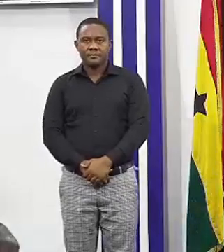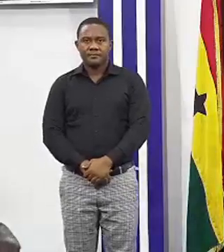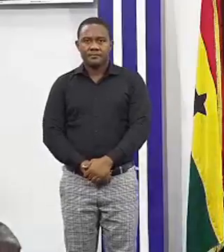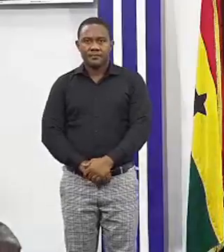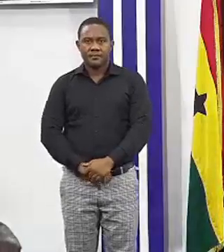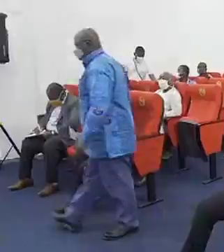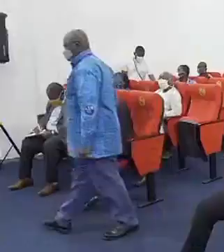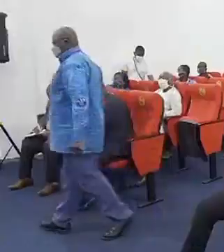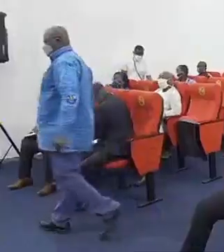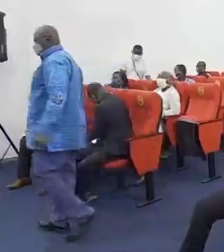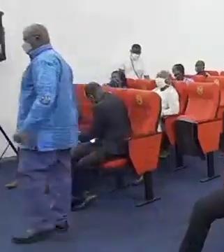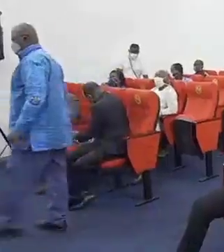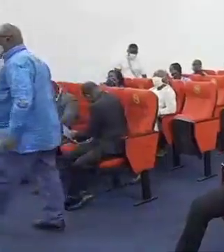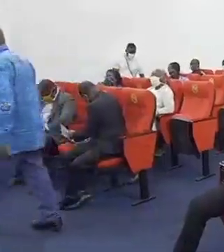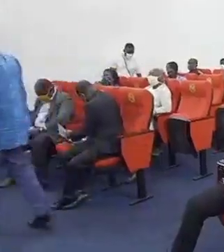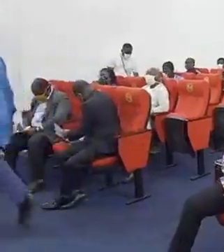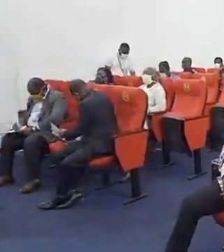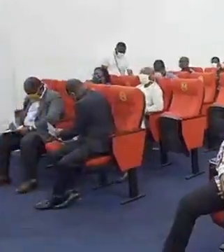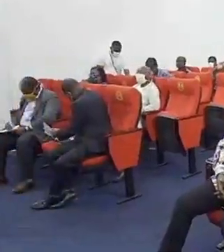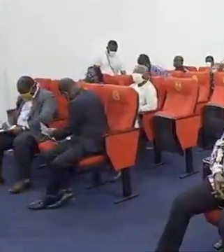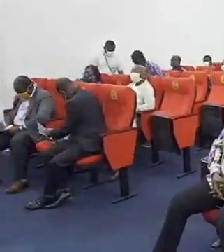podium.